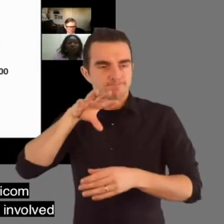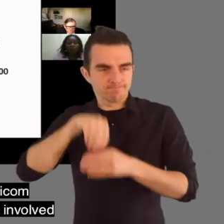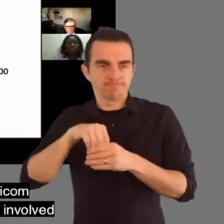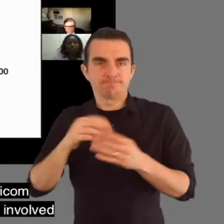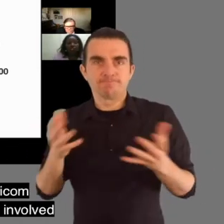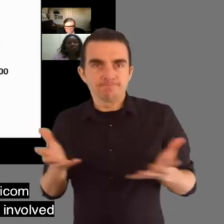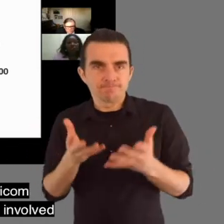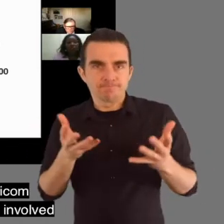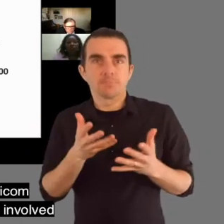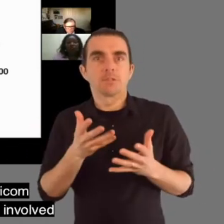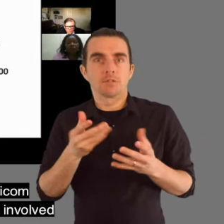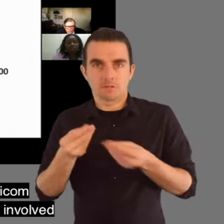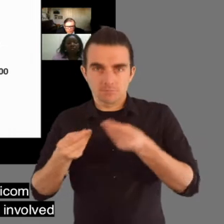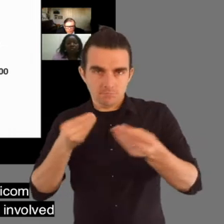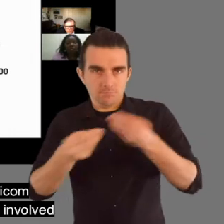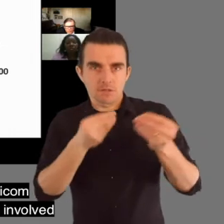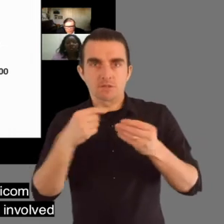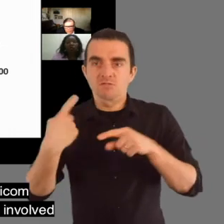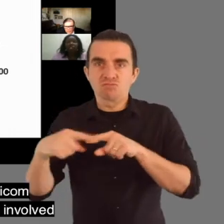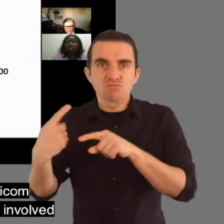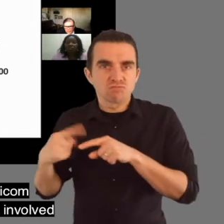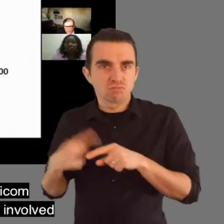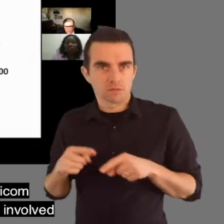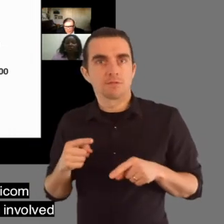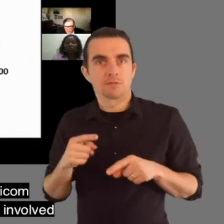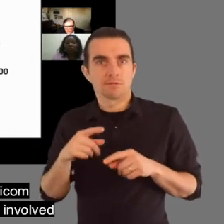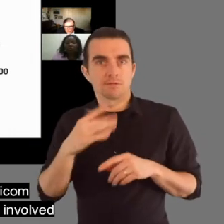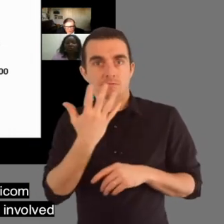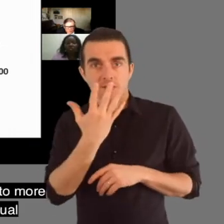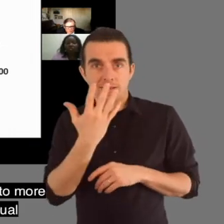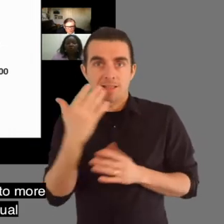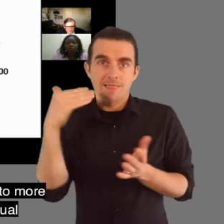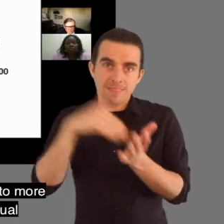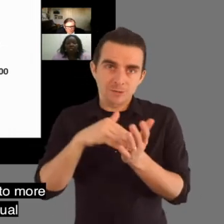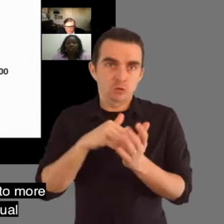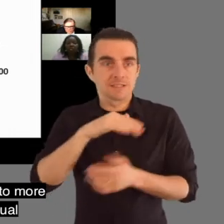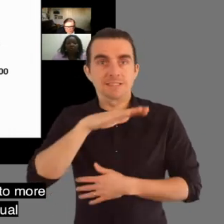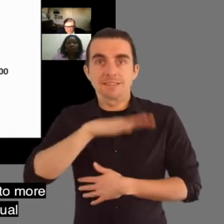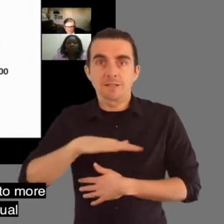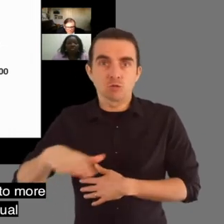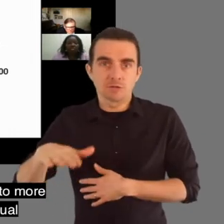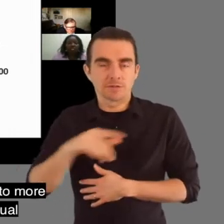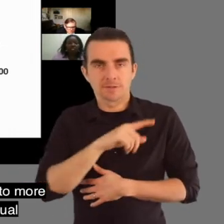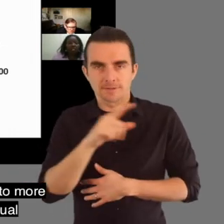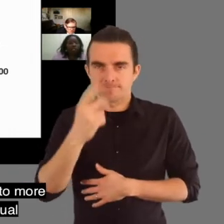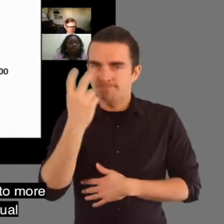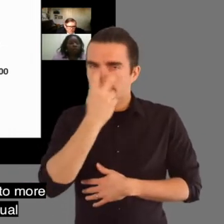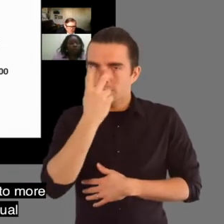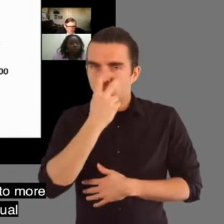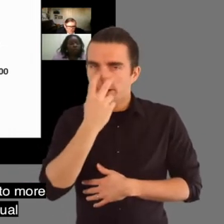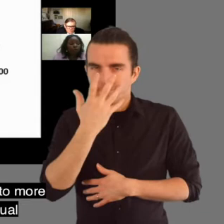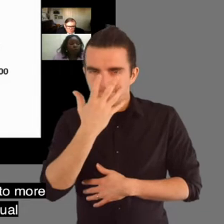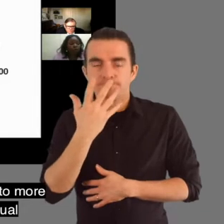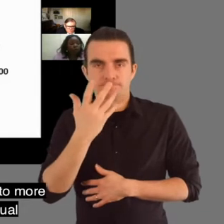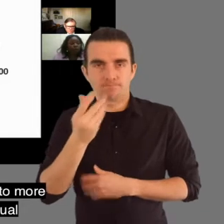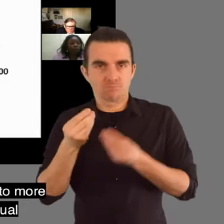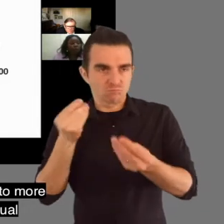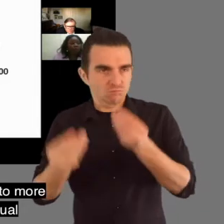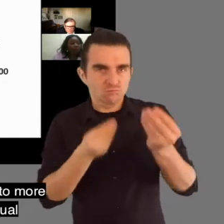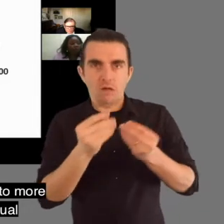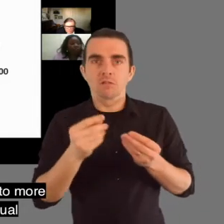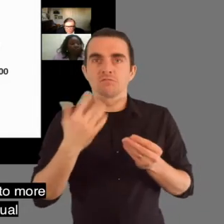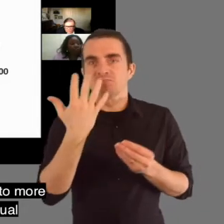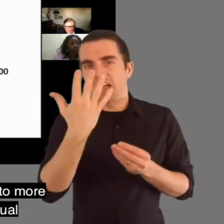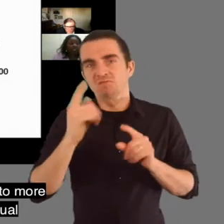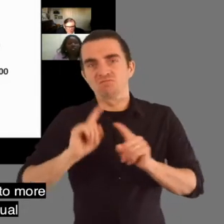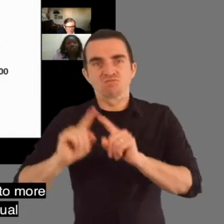has a foundation, a Safaricom Foundation, which has also been involved in distributing assistive devices to more